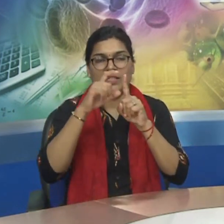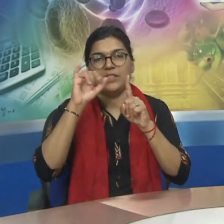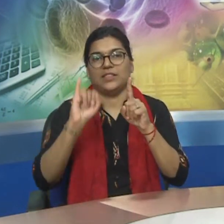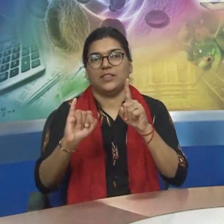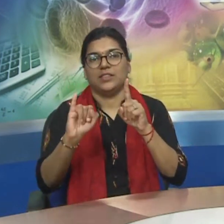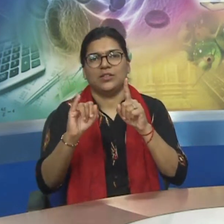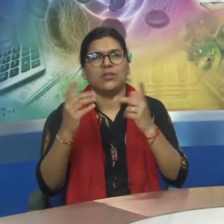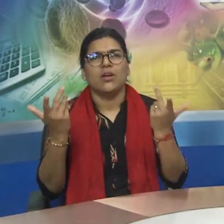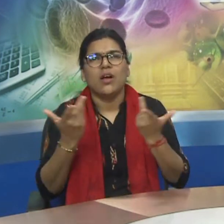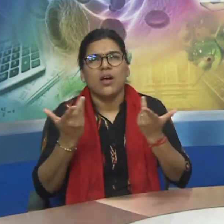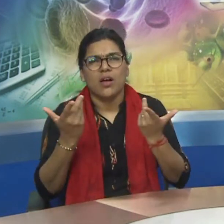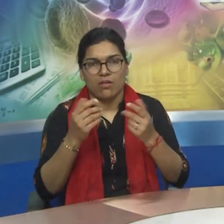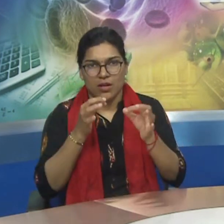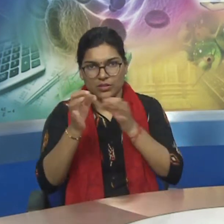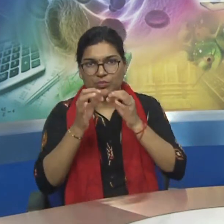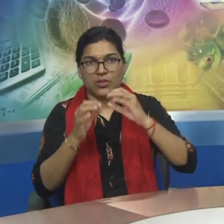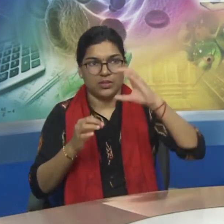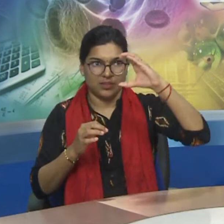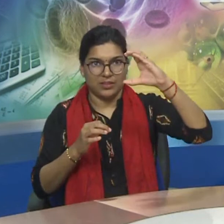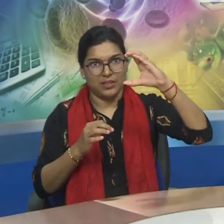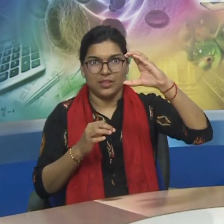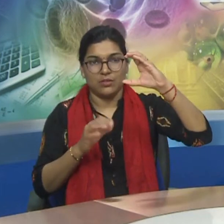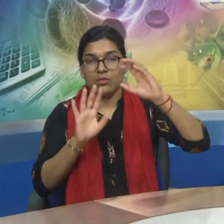See, the correct option is D6.